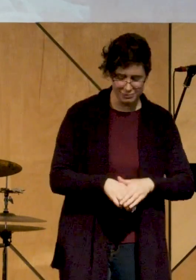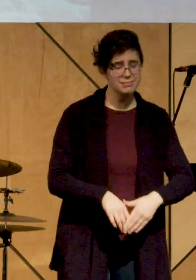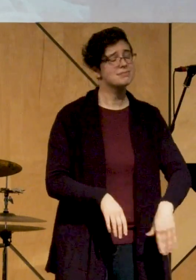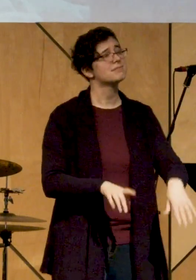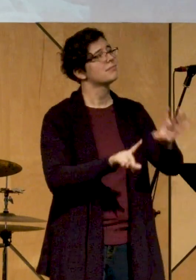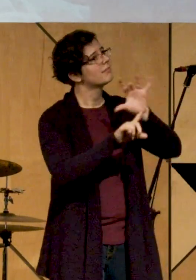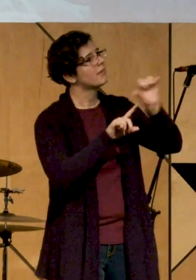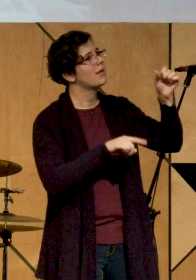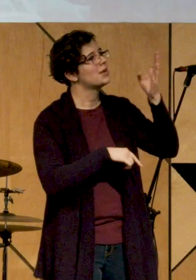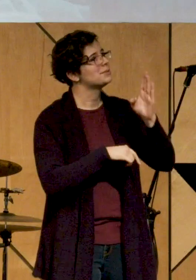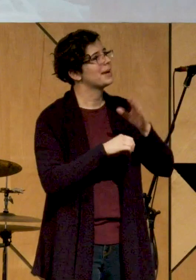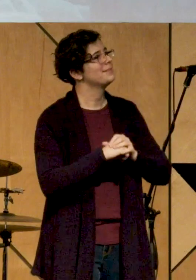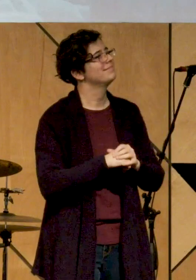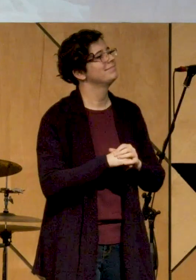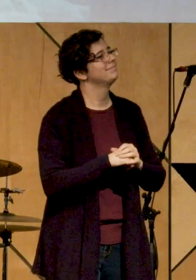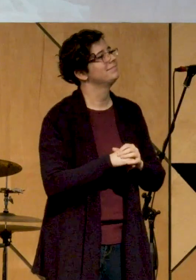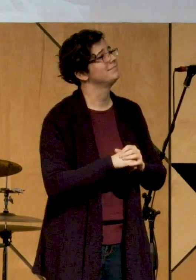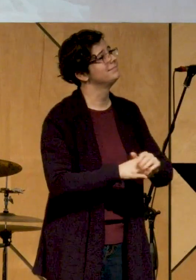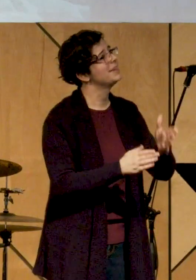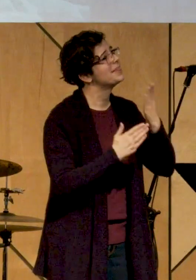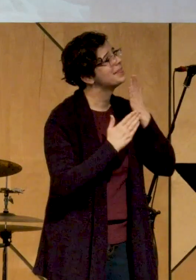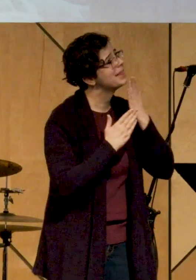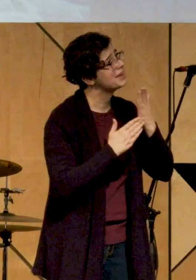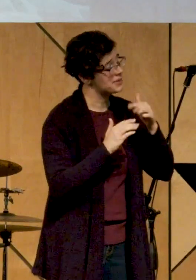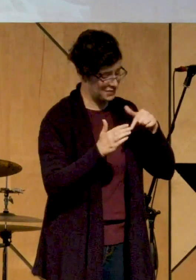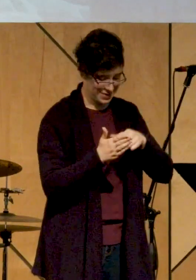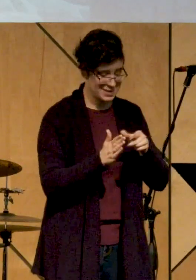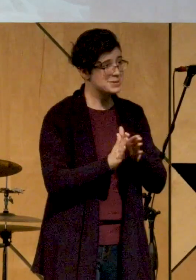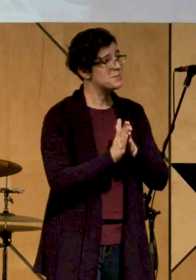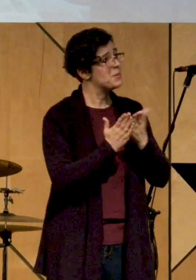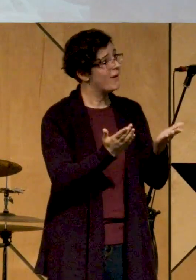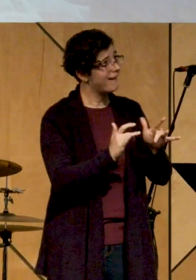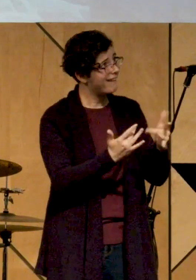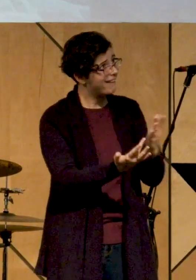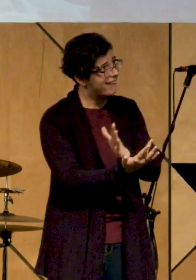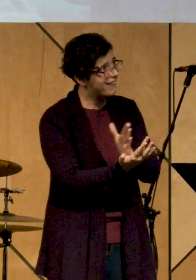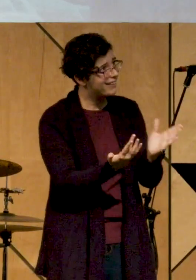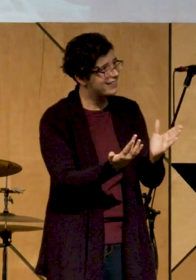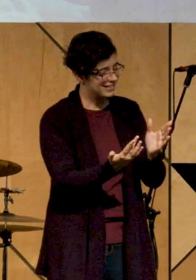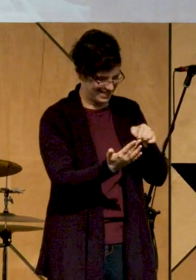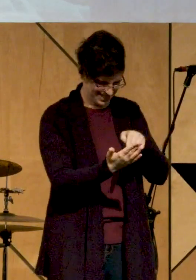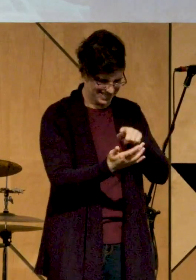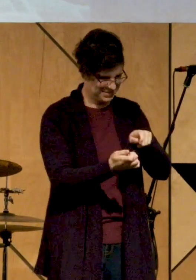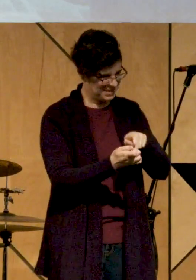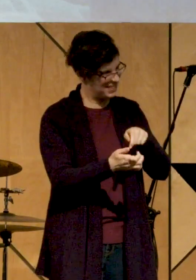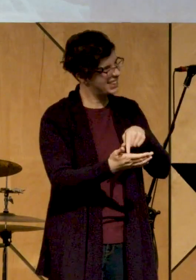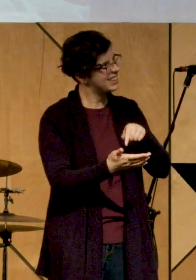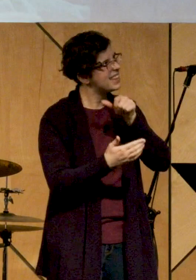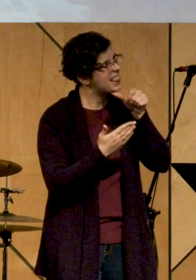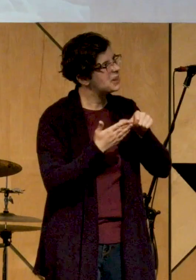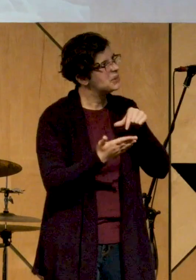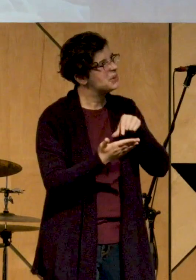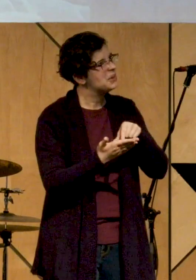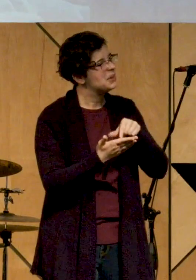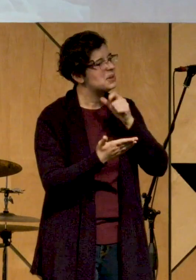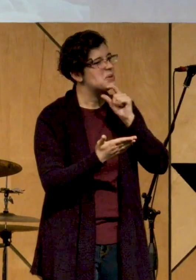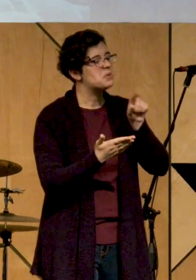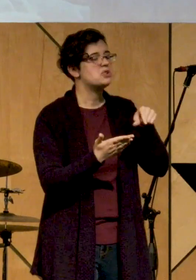Awesome God, I thank you for this book, for this letter that doesn't